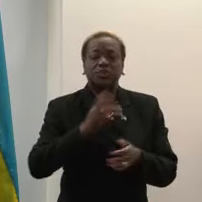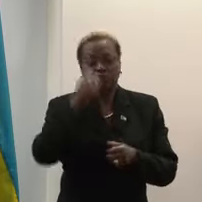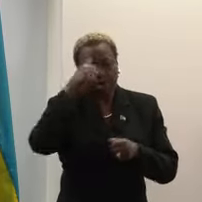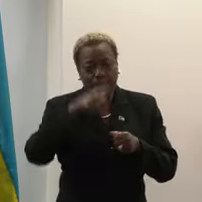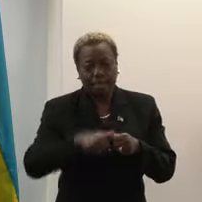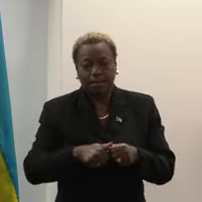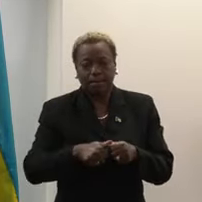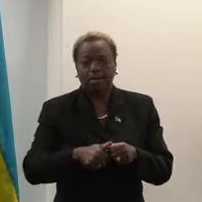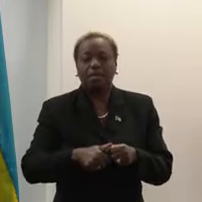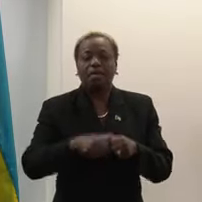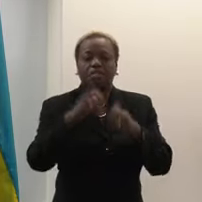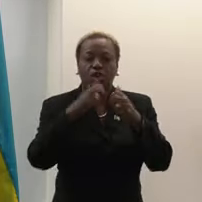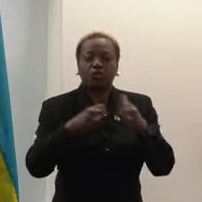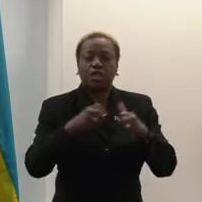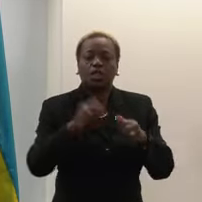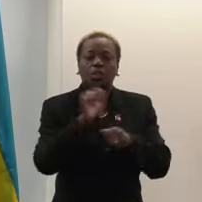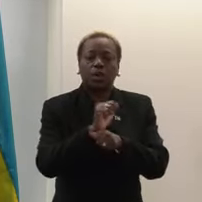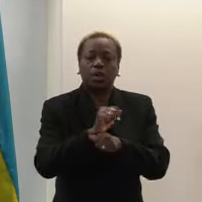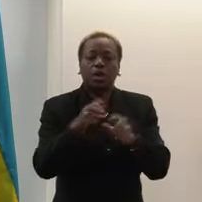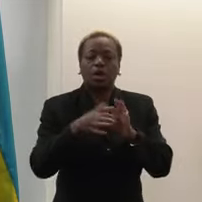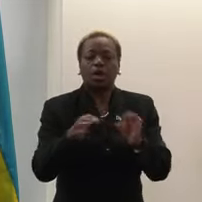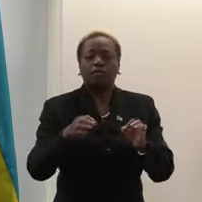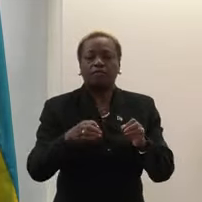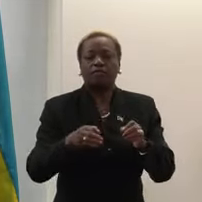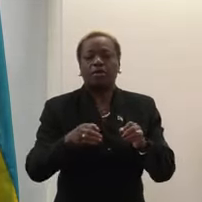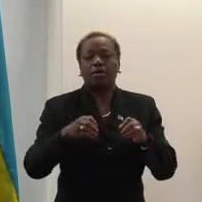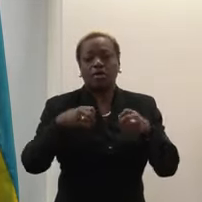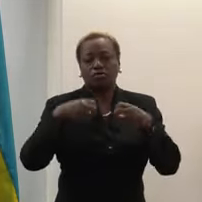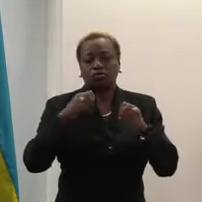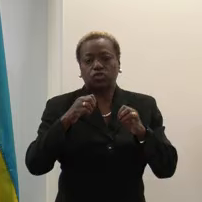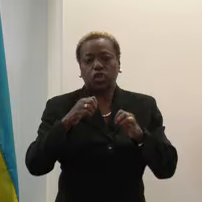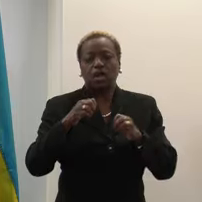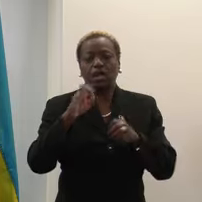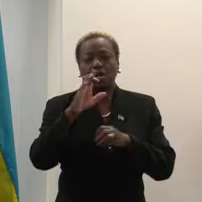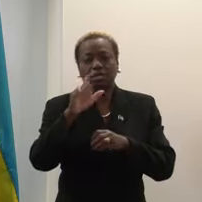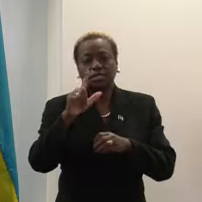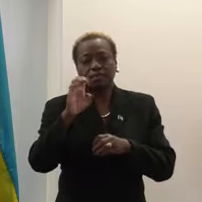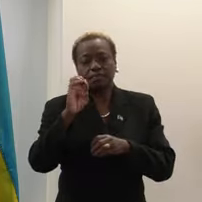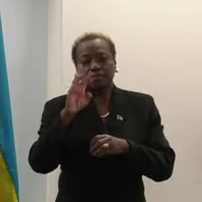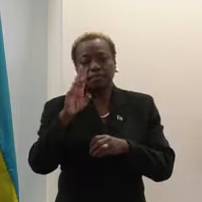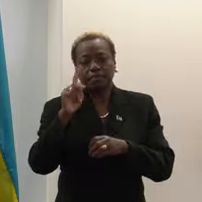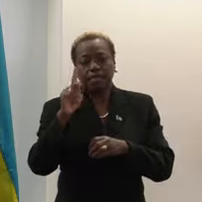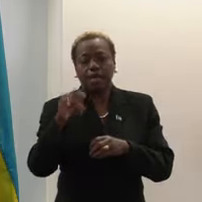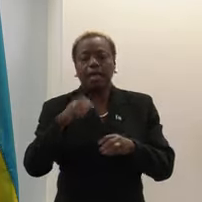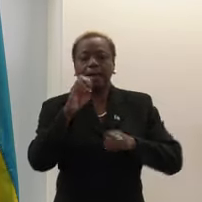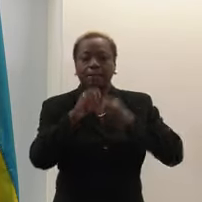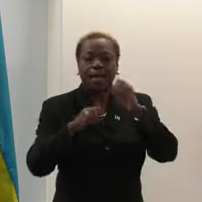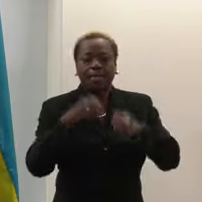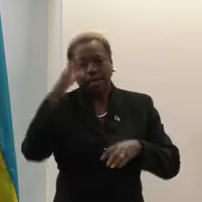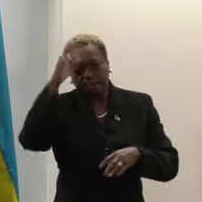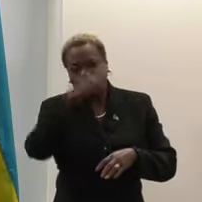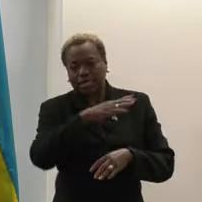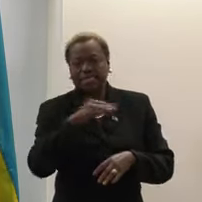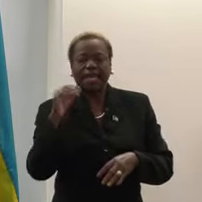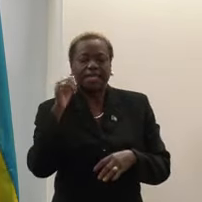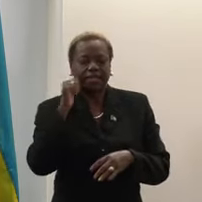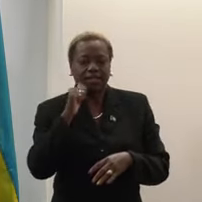critical work of grocery store clerks, cashiers, packing boys and